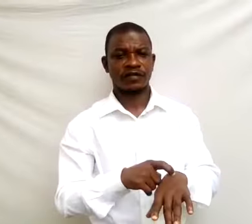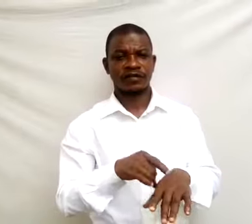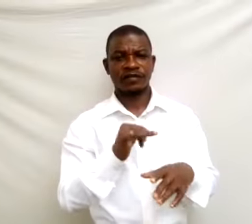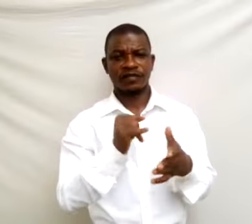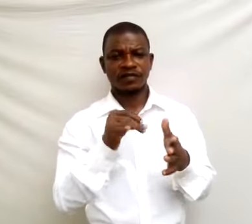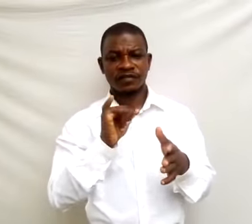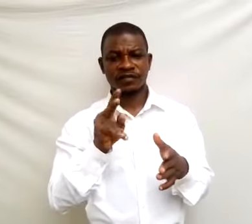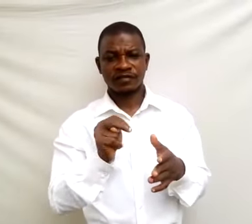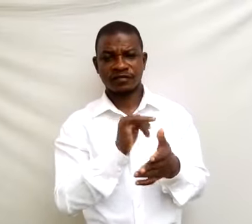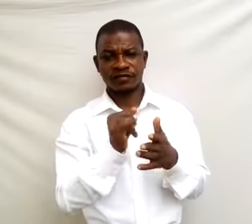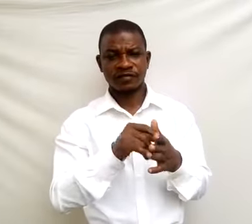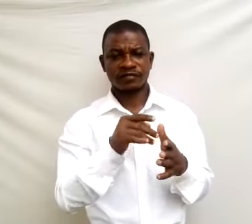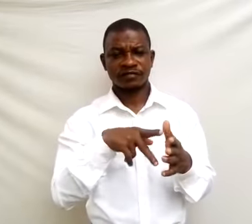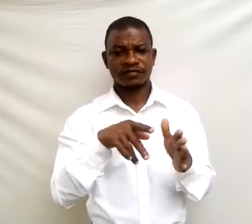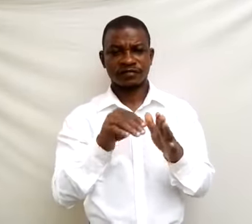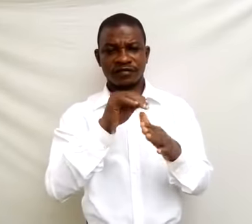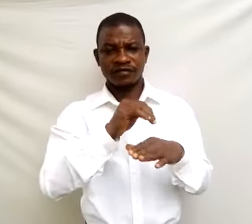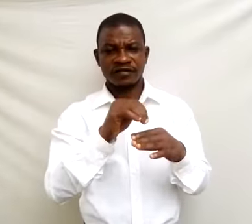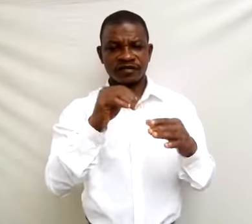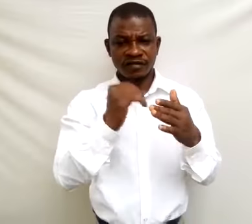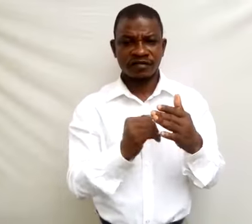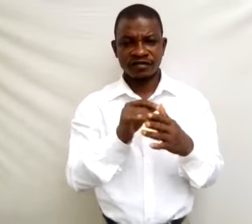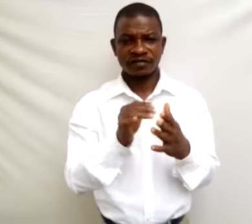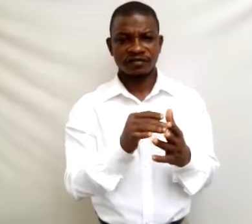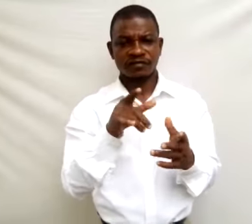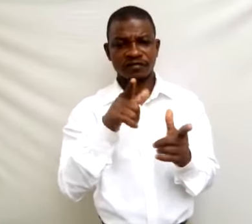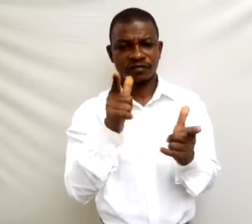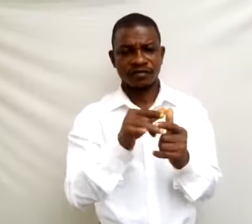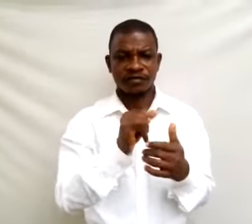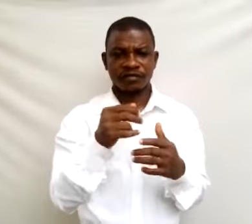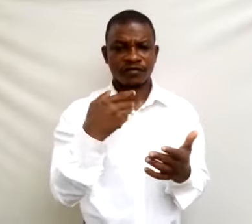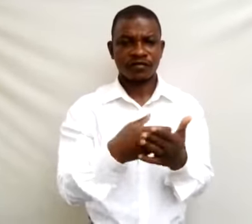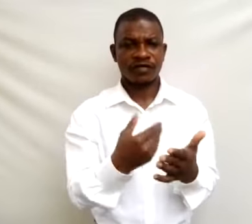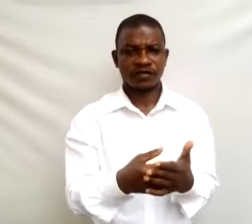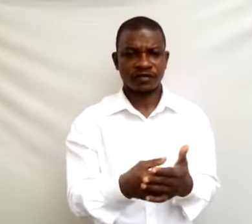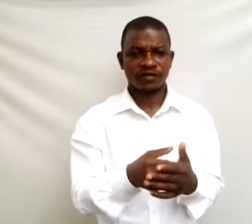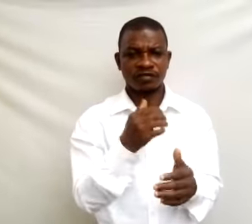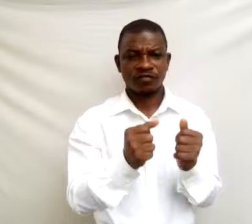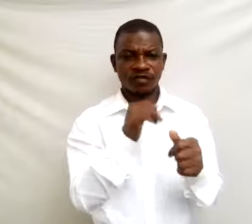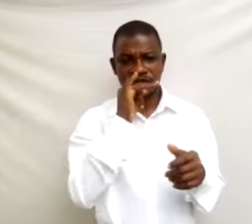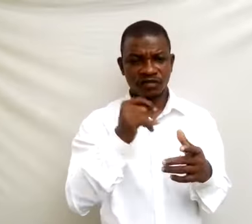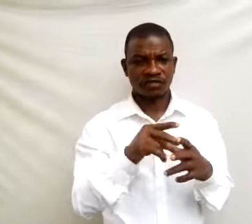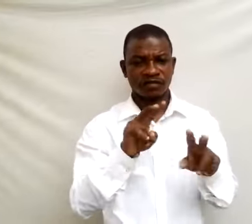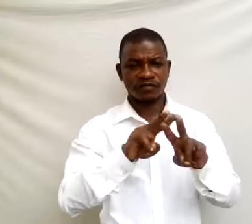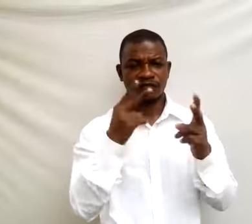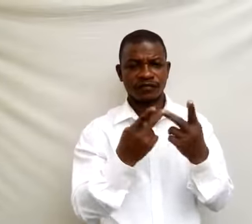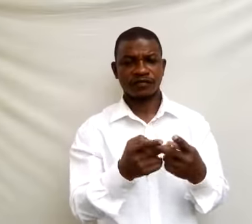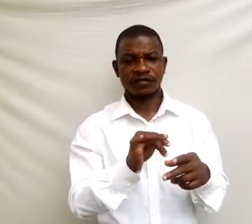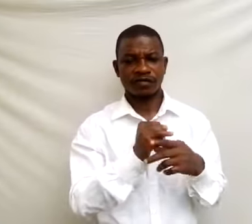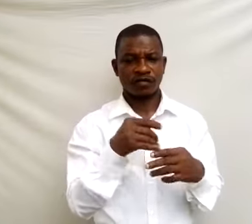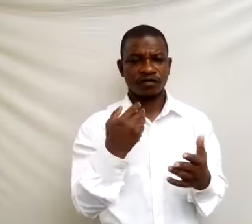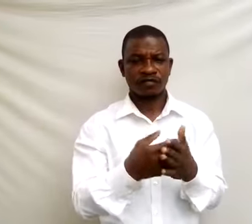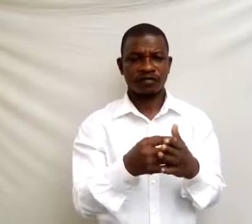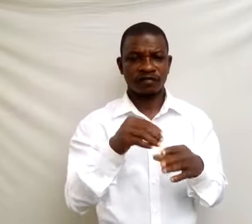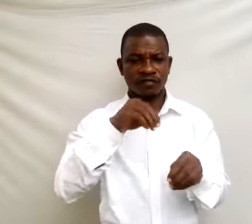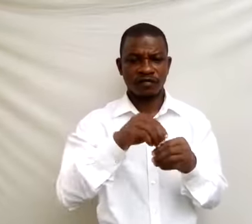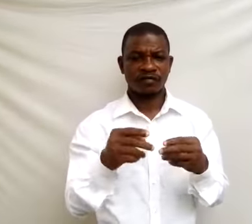Inflation decreases the real value of money, which is the value of money in people's